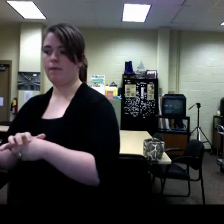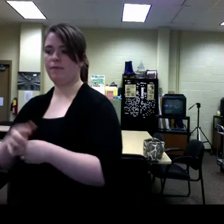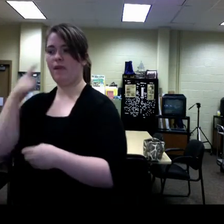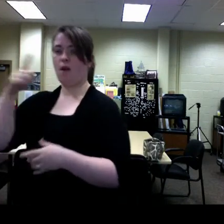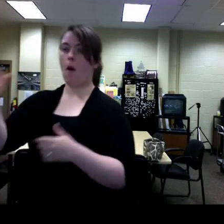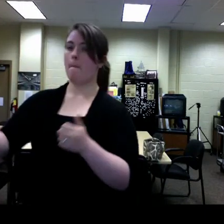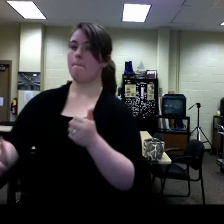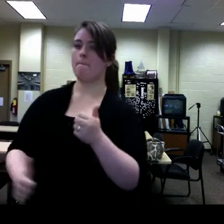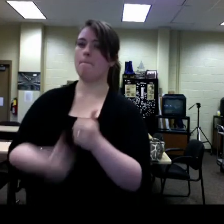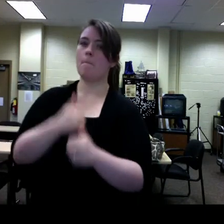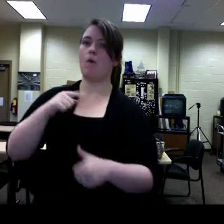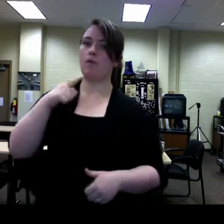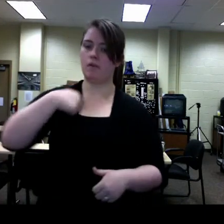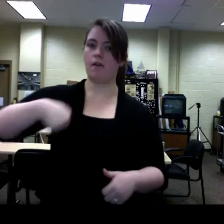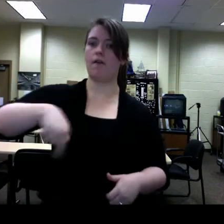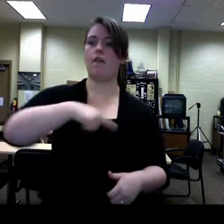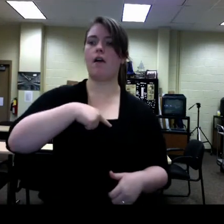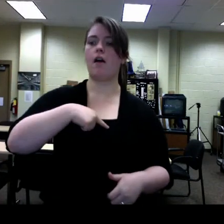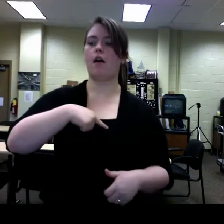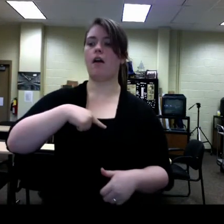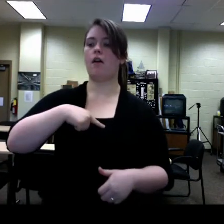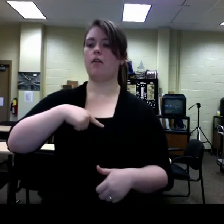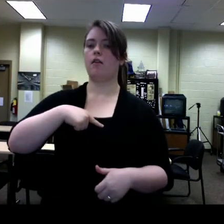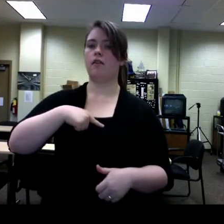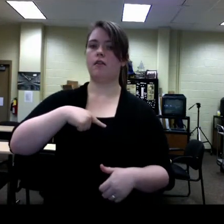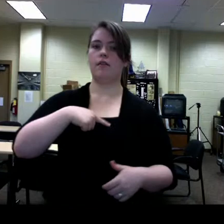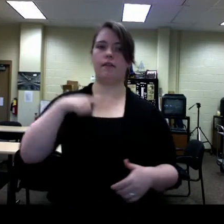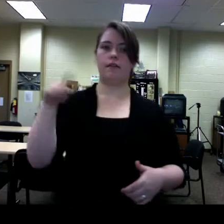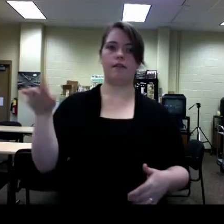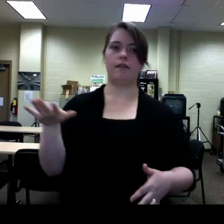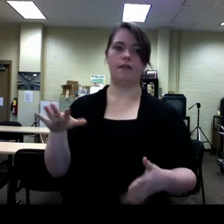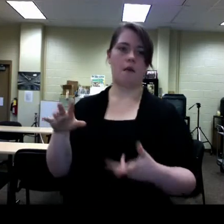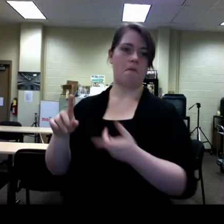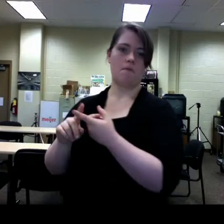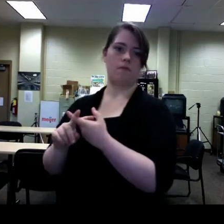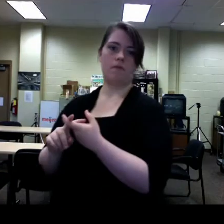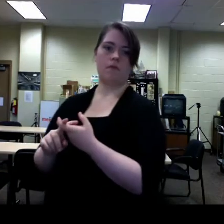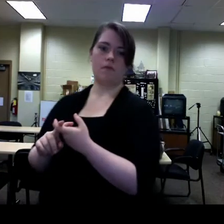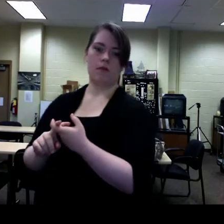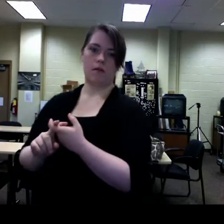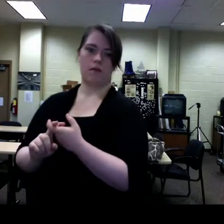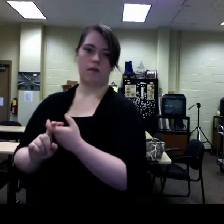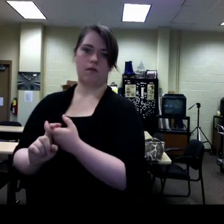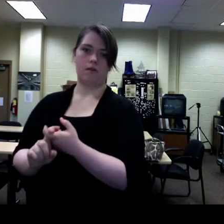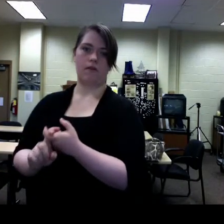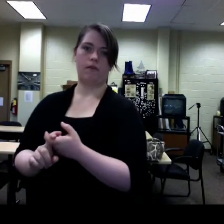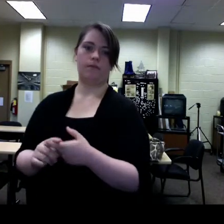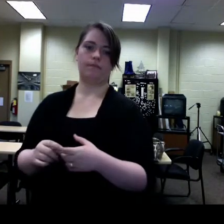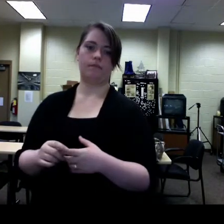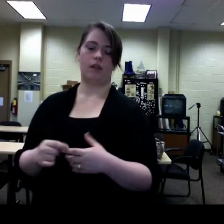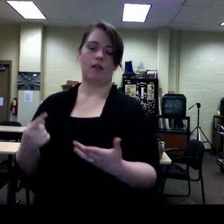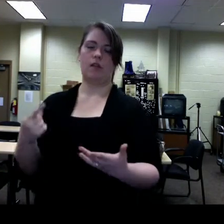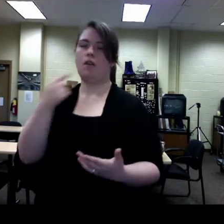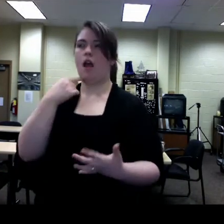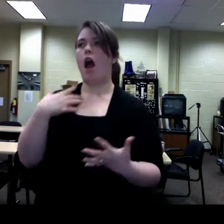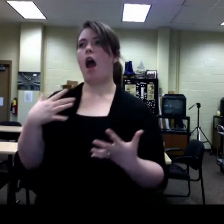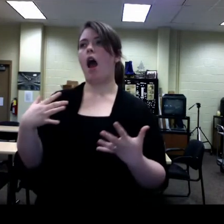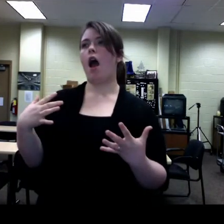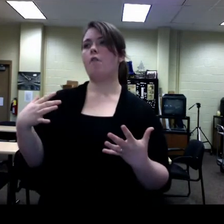that we really are committed to them. We're gonna choose to make this relationship to work. I want the relationship to work, and I know that